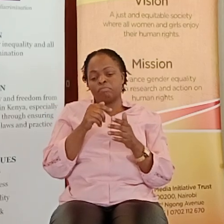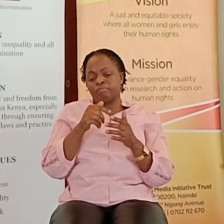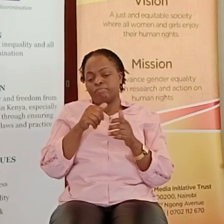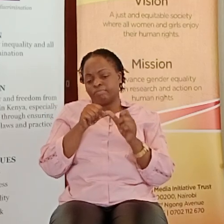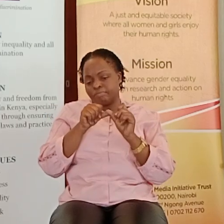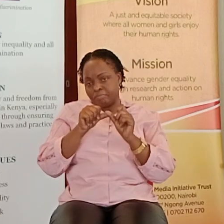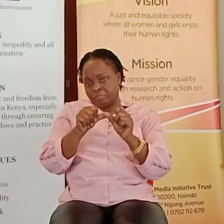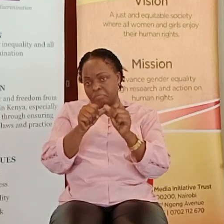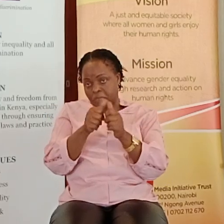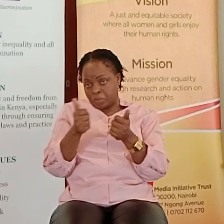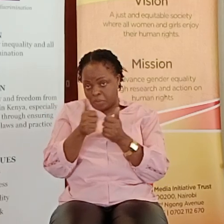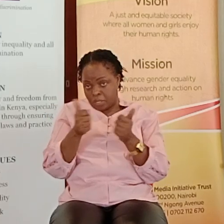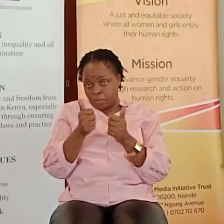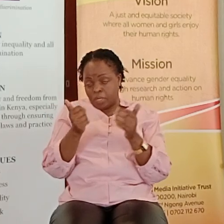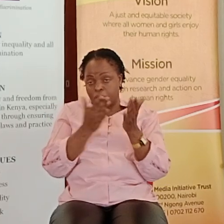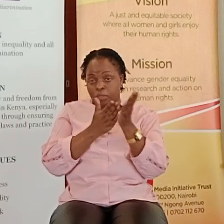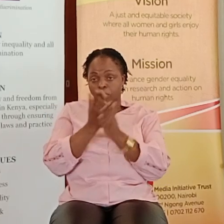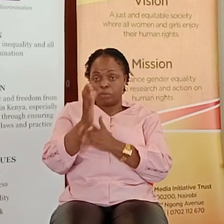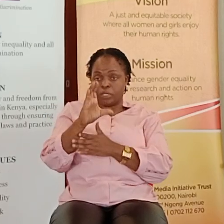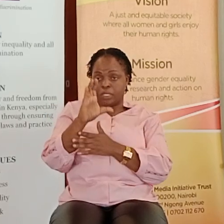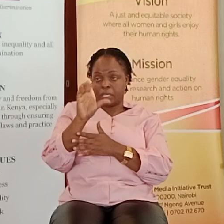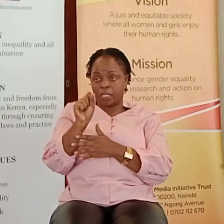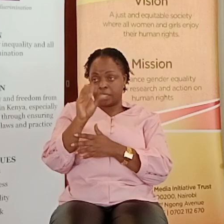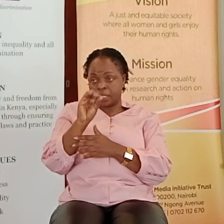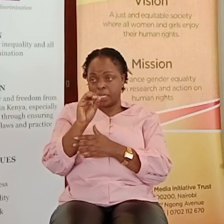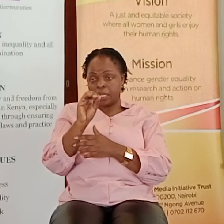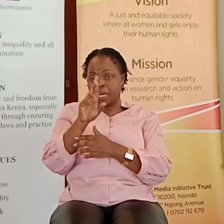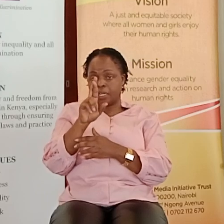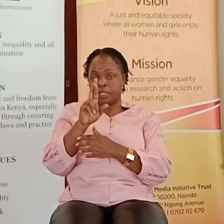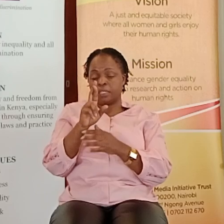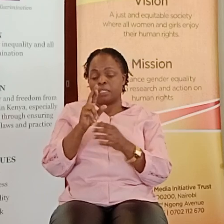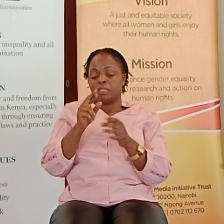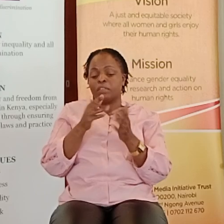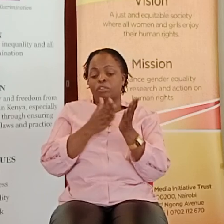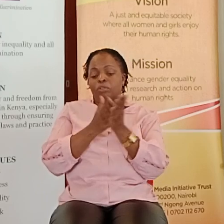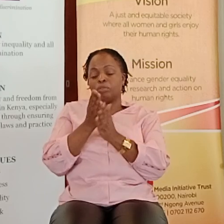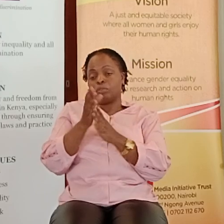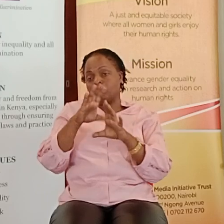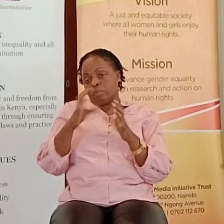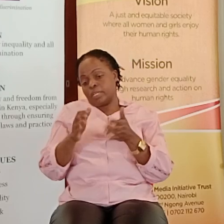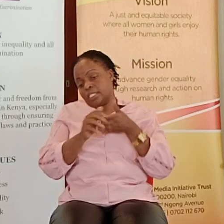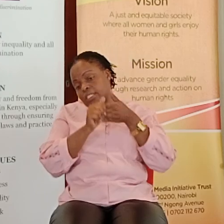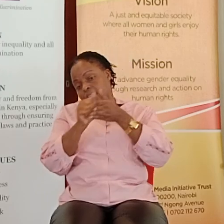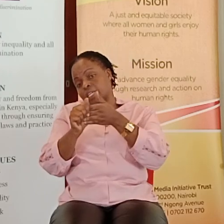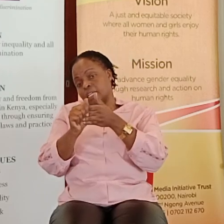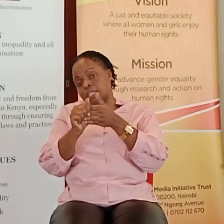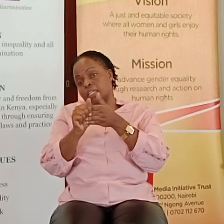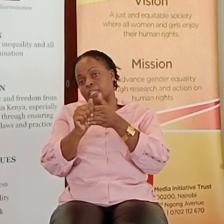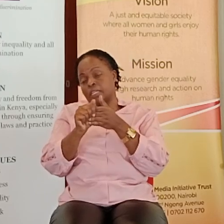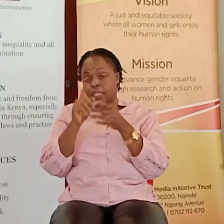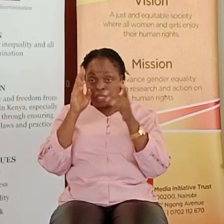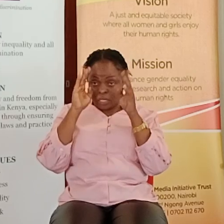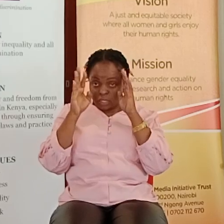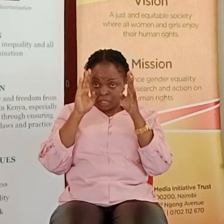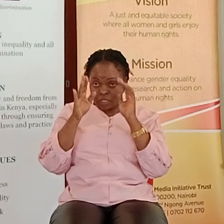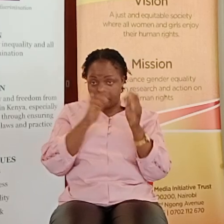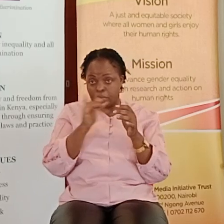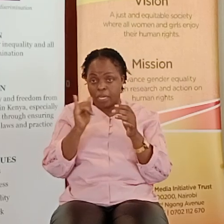CSR those community-led initiatives by these special interest groups on to adapt to climate